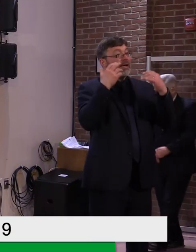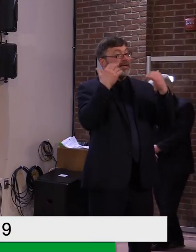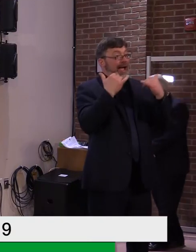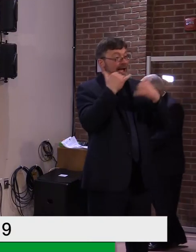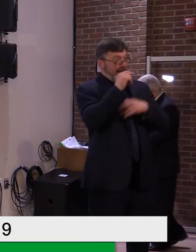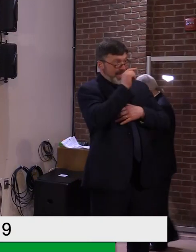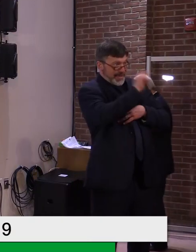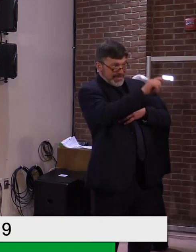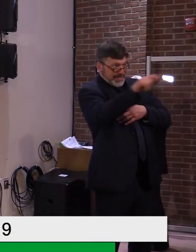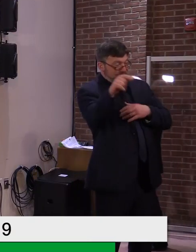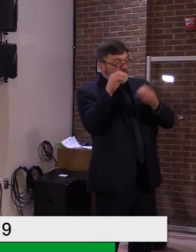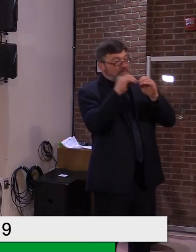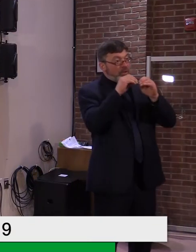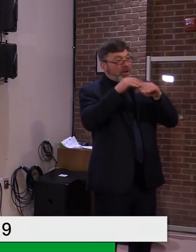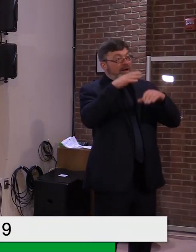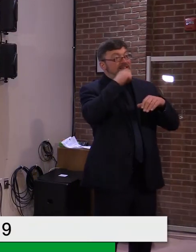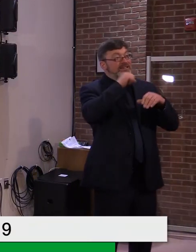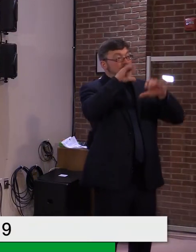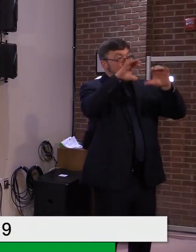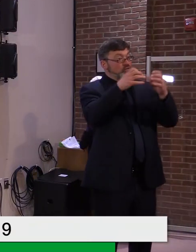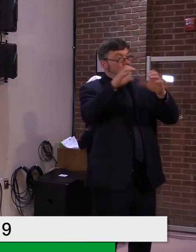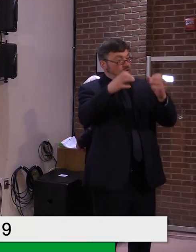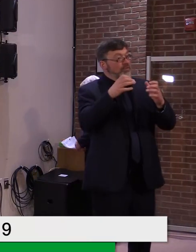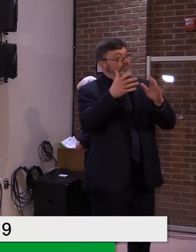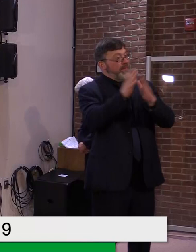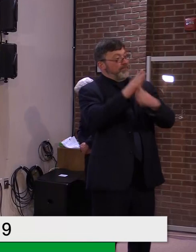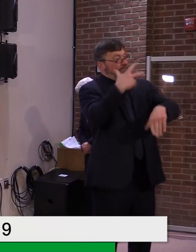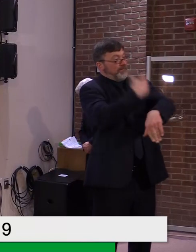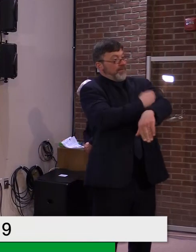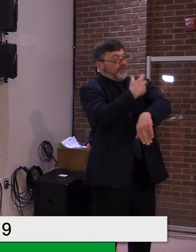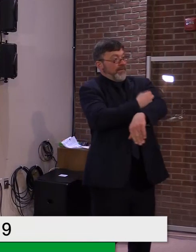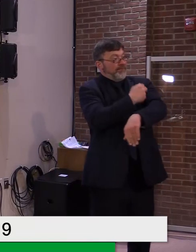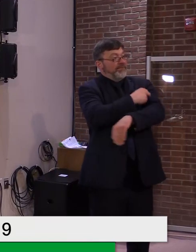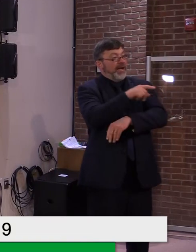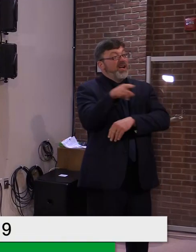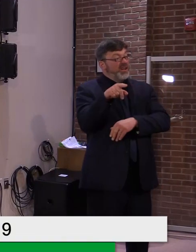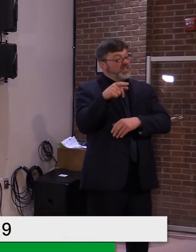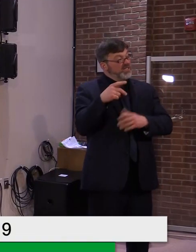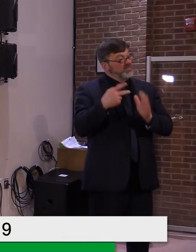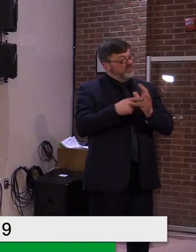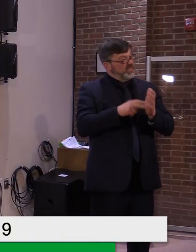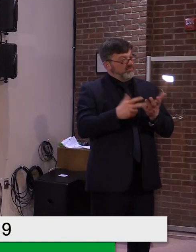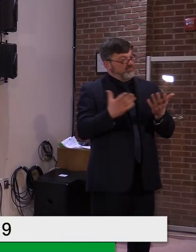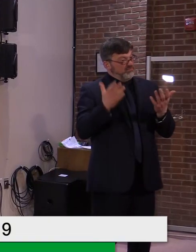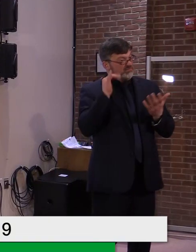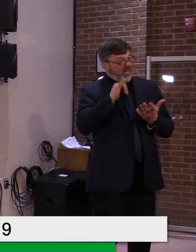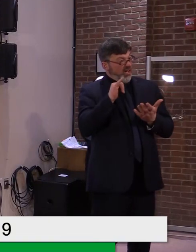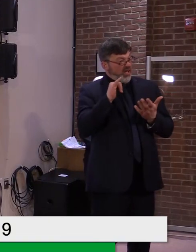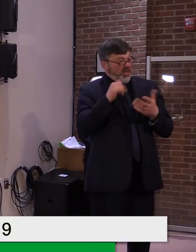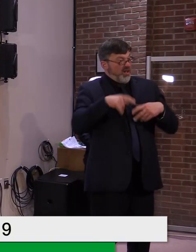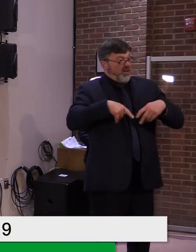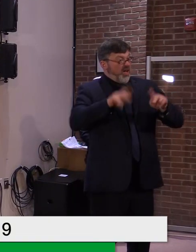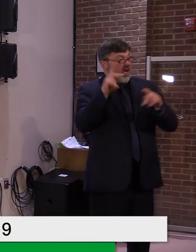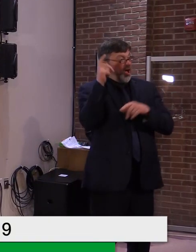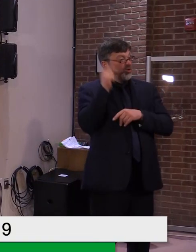mean, some, from my point of view, until we get to a point where we have